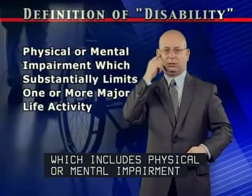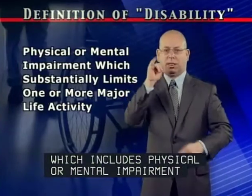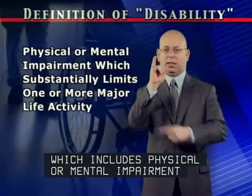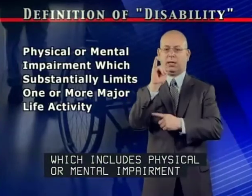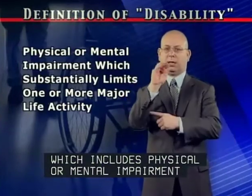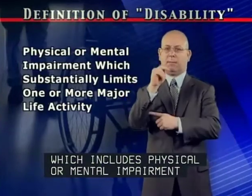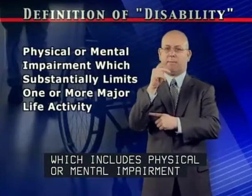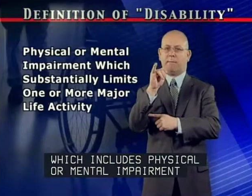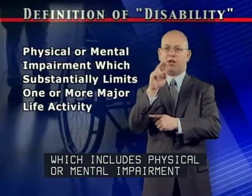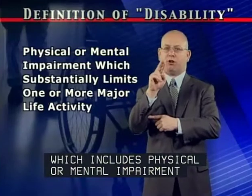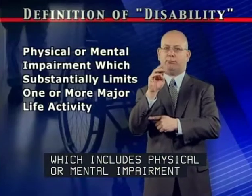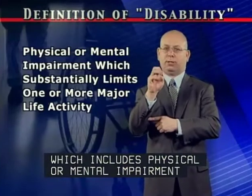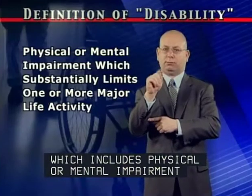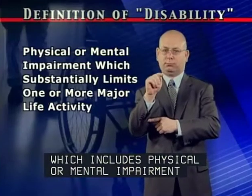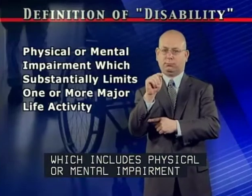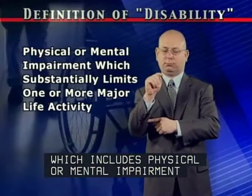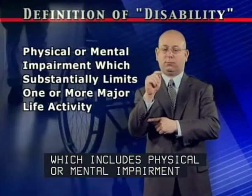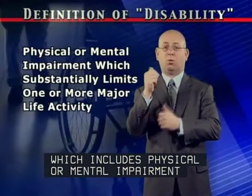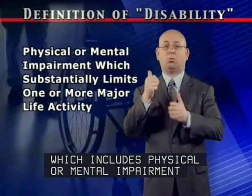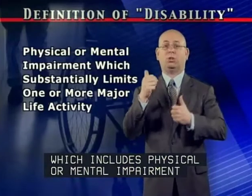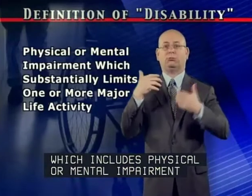which includes physical or mental impairments,